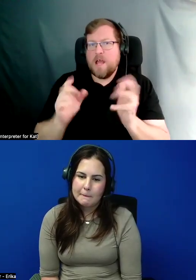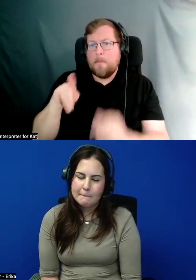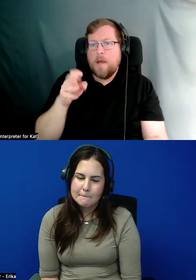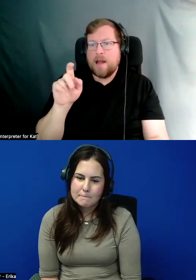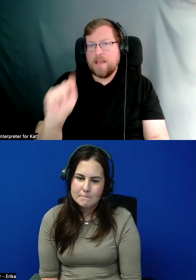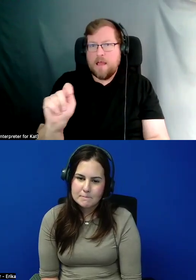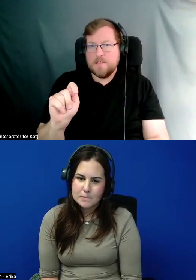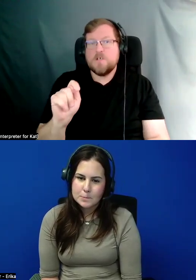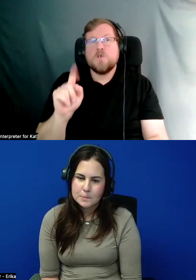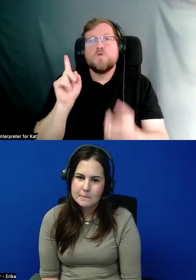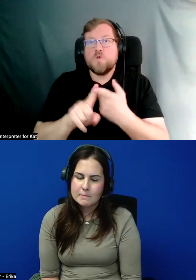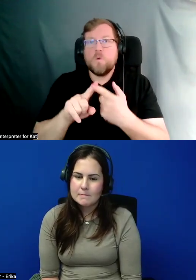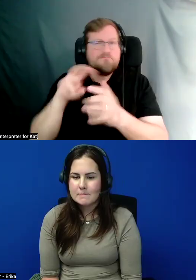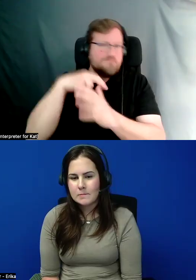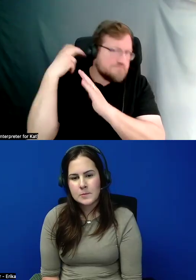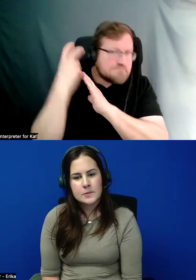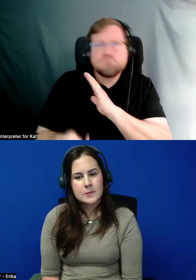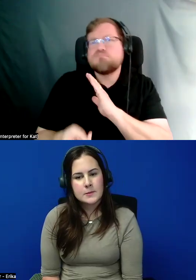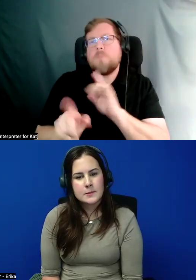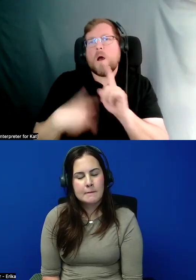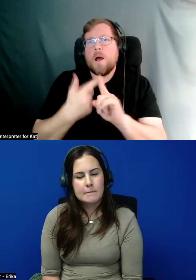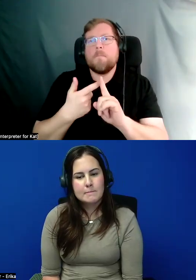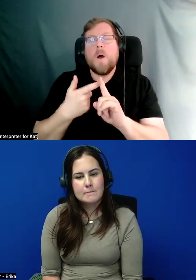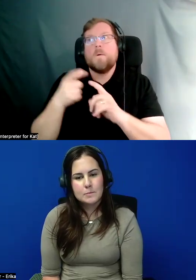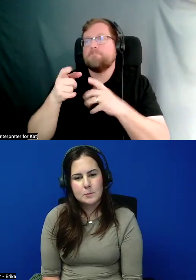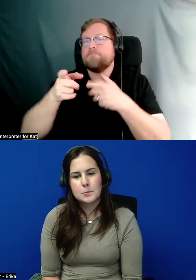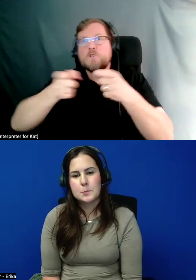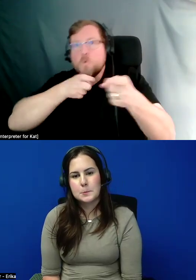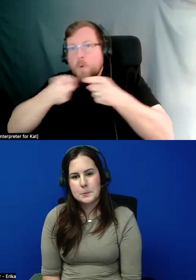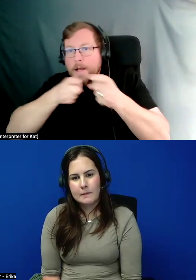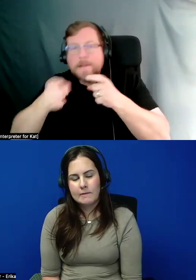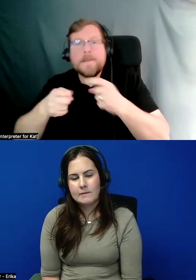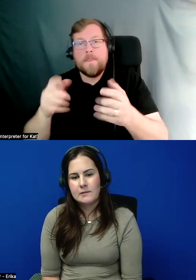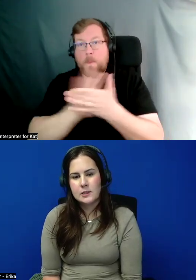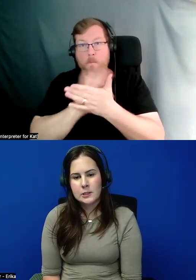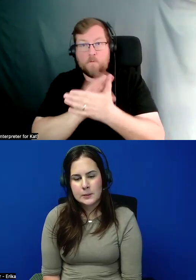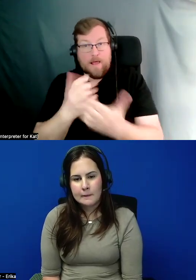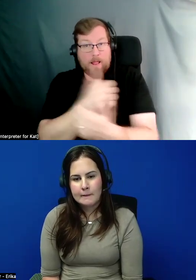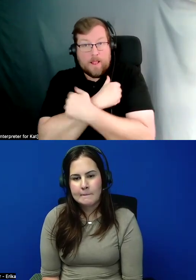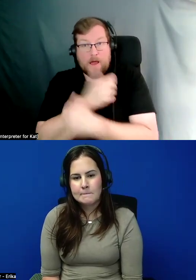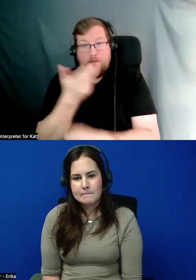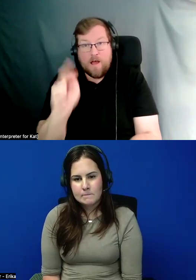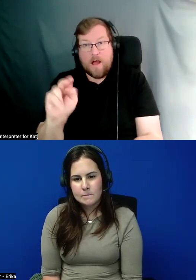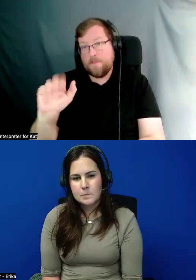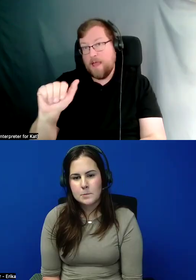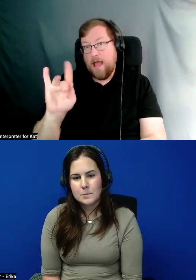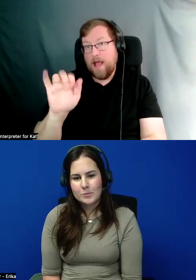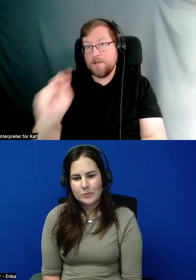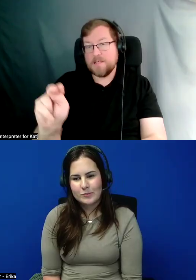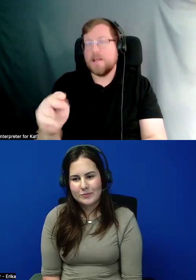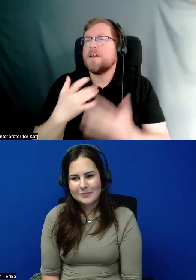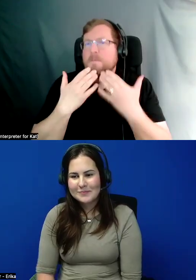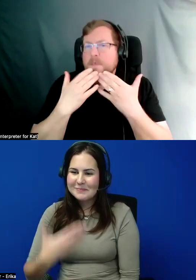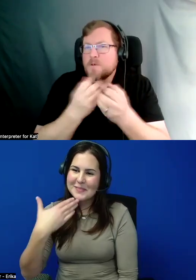to dive in about directing the love on the Amazon. I really appreciate it. thank